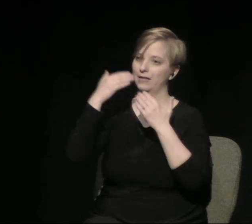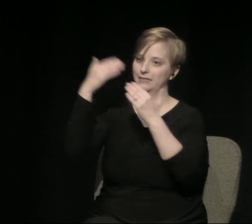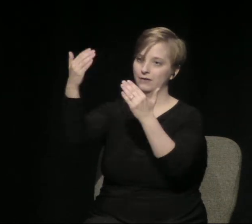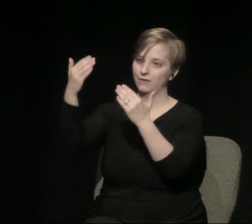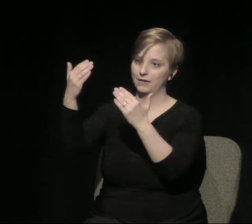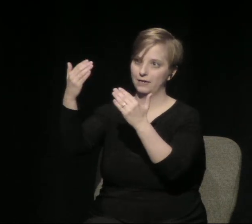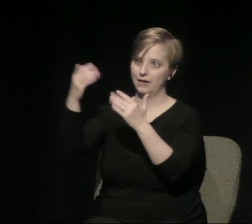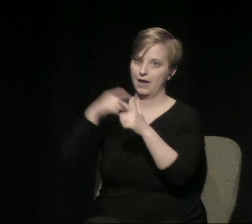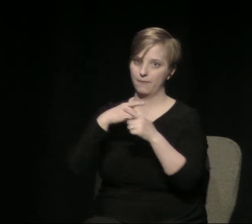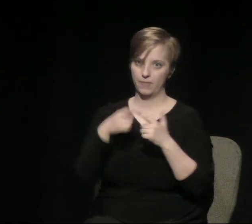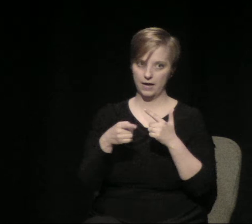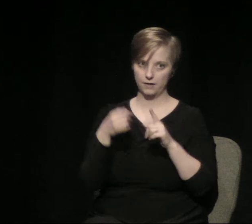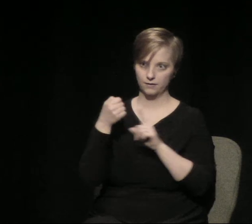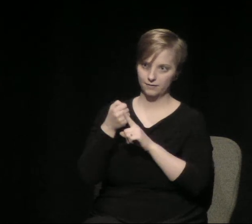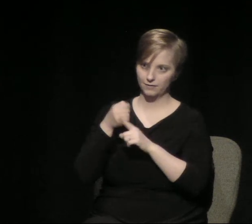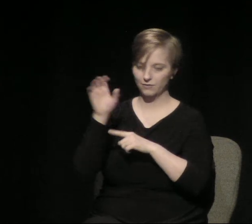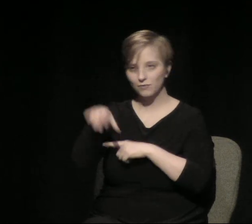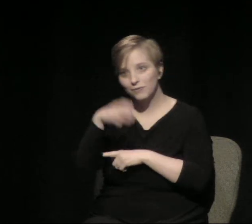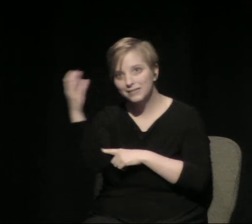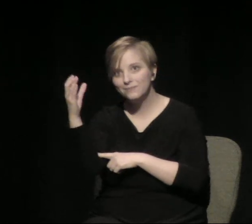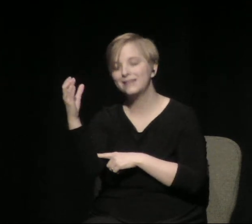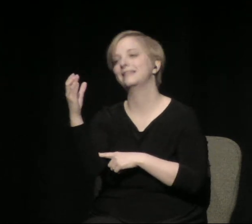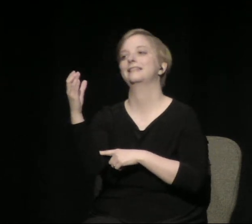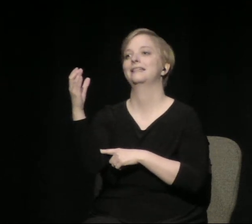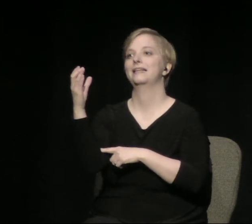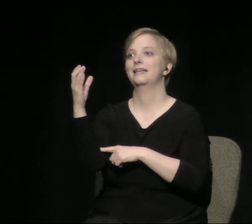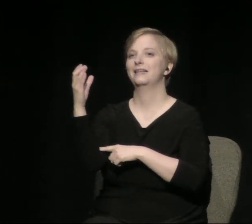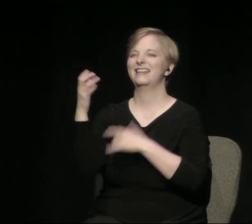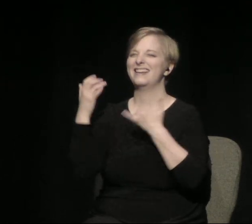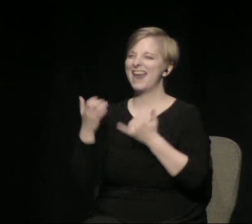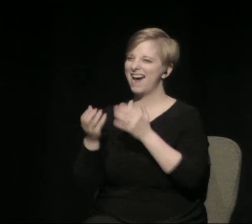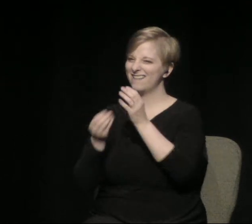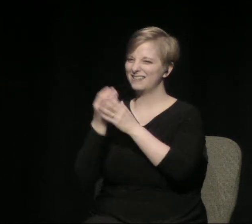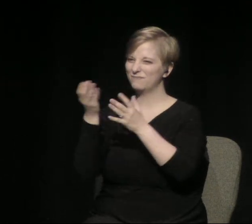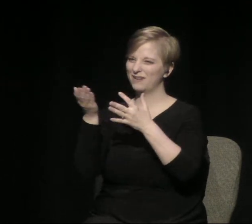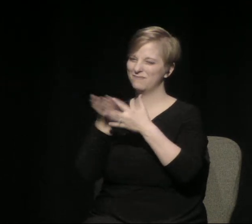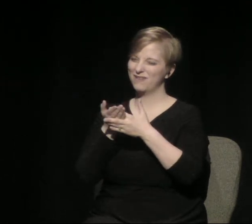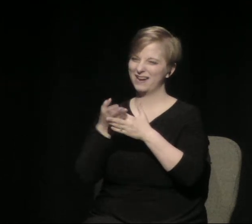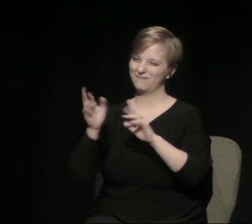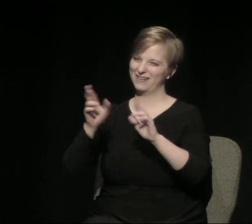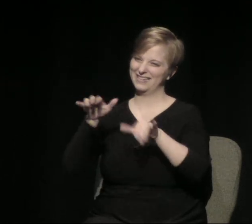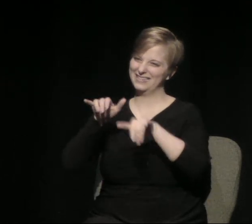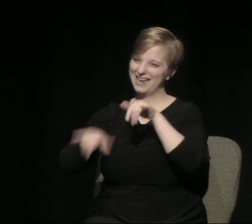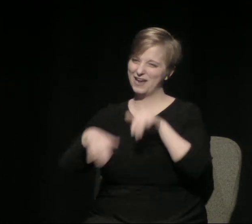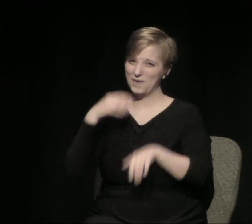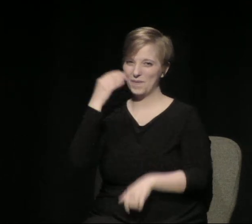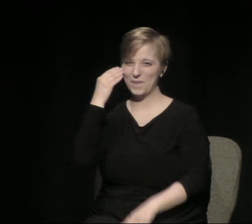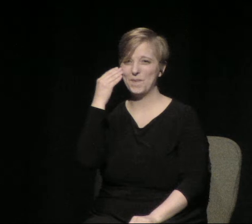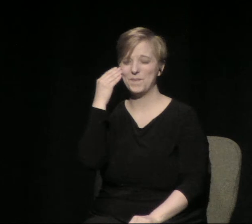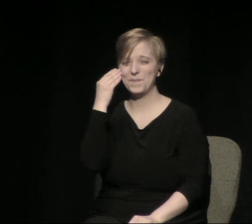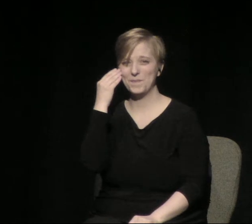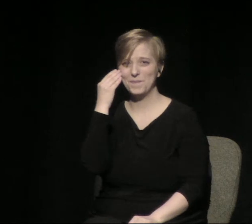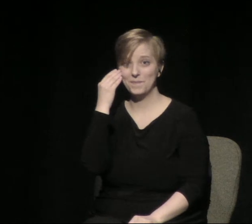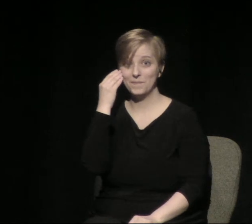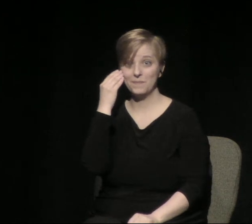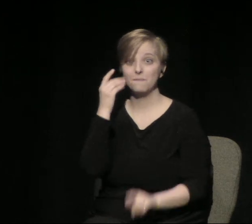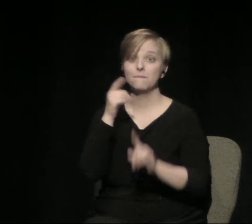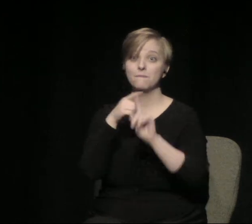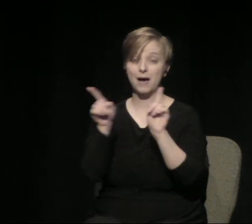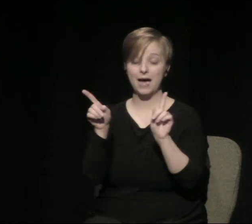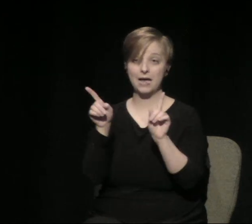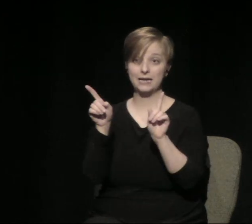cost called Christmas. So we got a little more excited about that. So we are here for spring break on a staycation. So speaking of spring